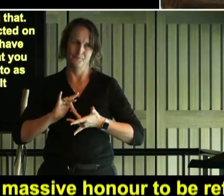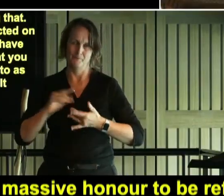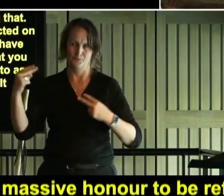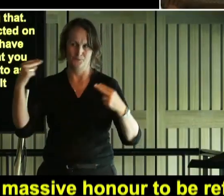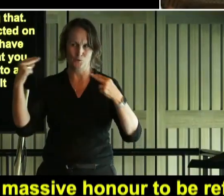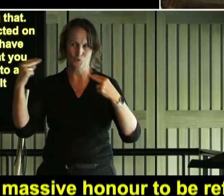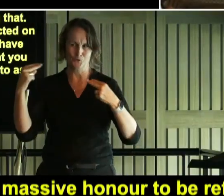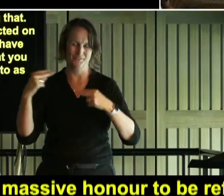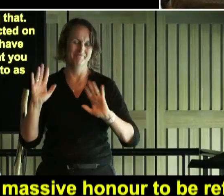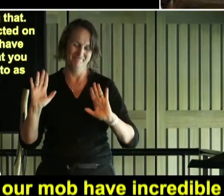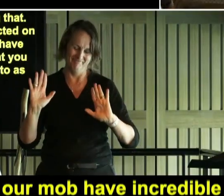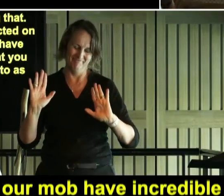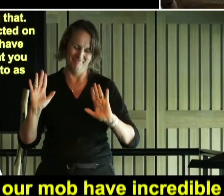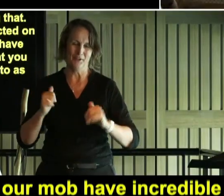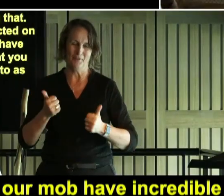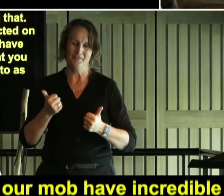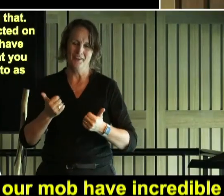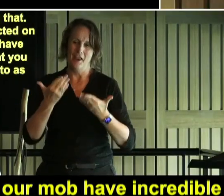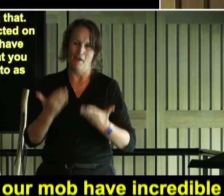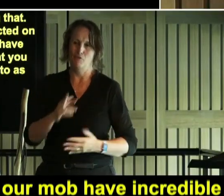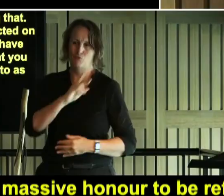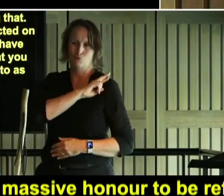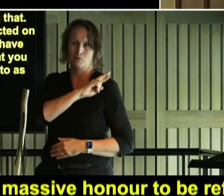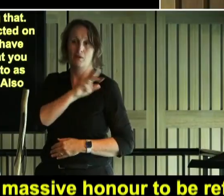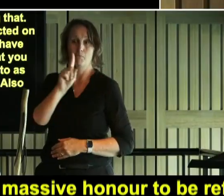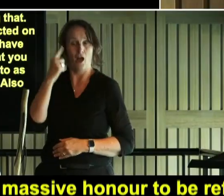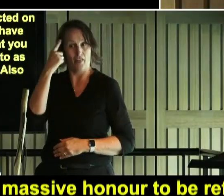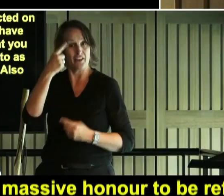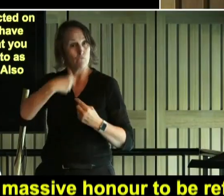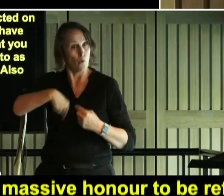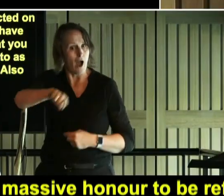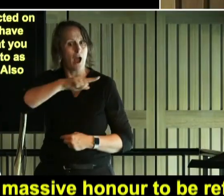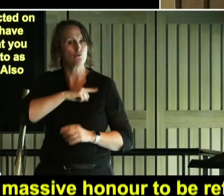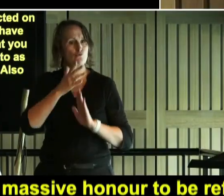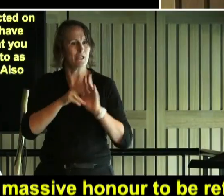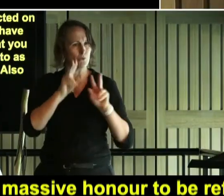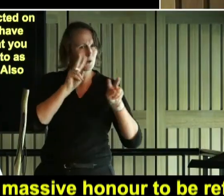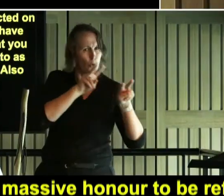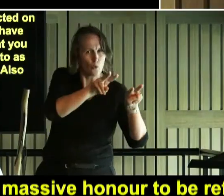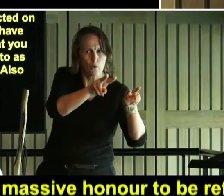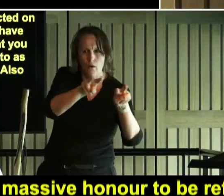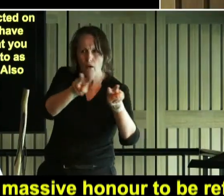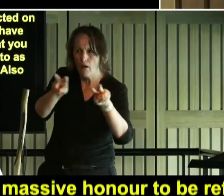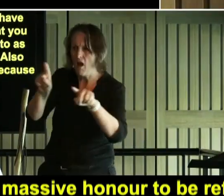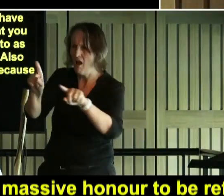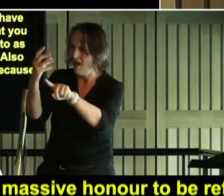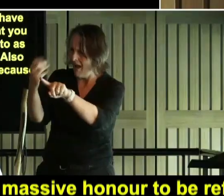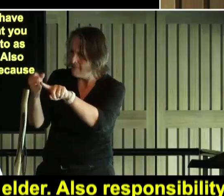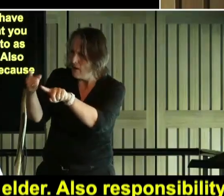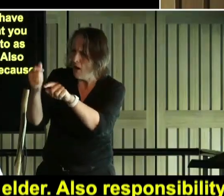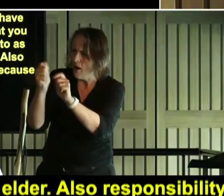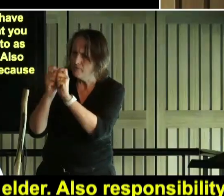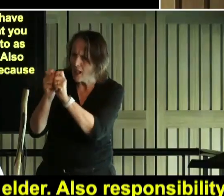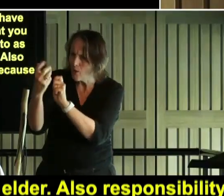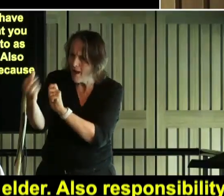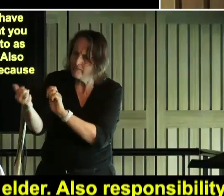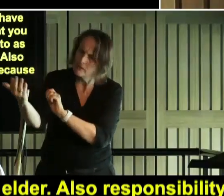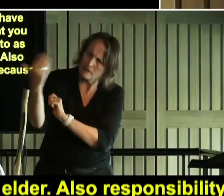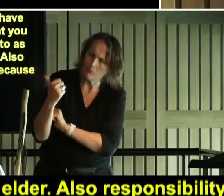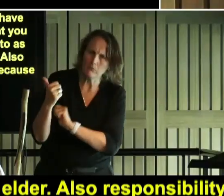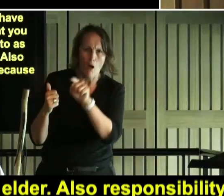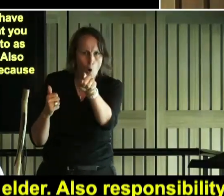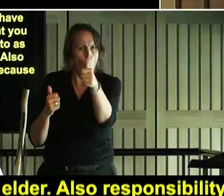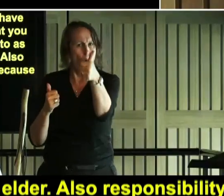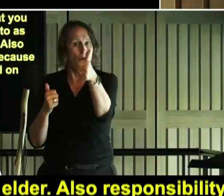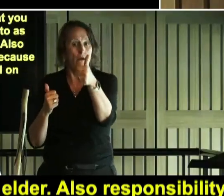watching. So I think for us, it's very much based on the person, what you bring, and there's not just one